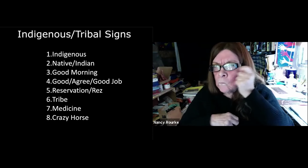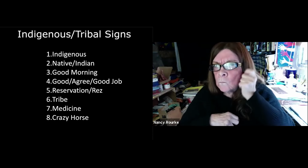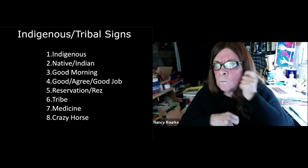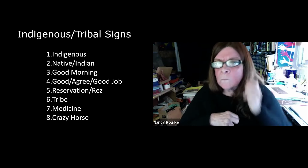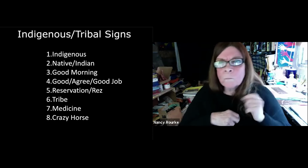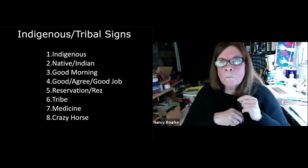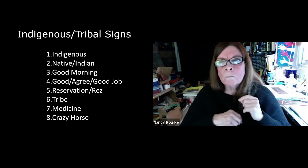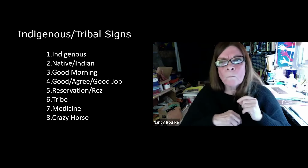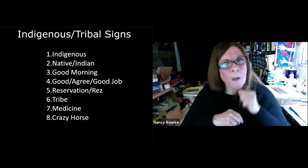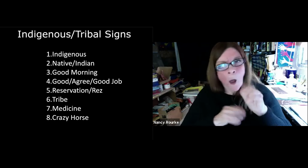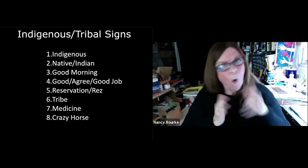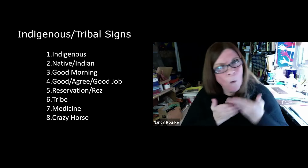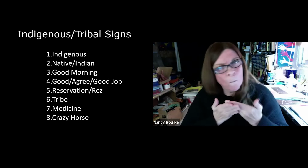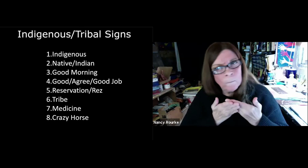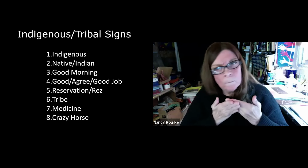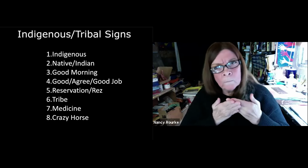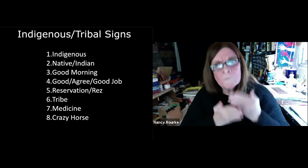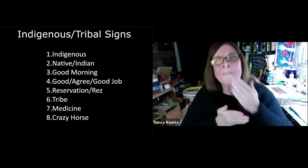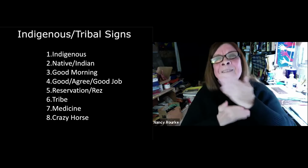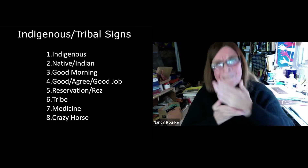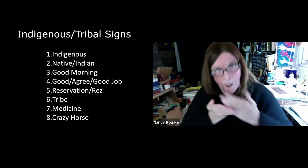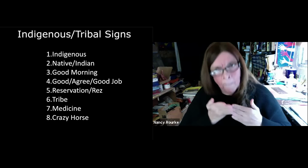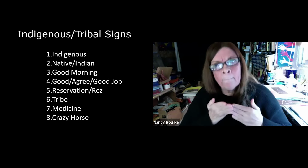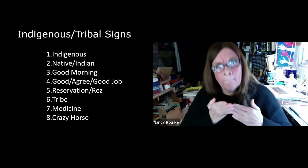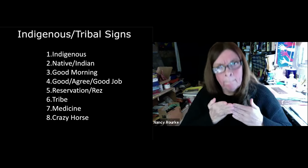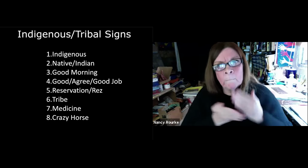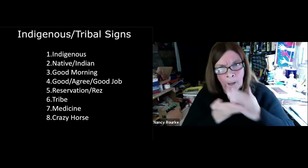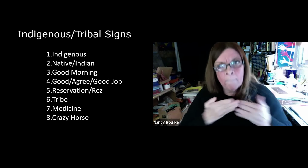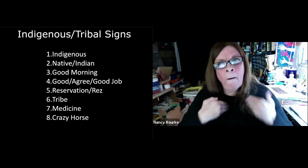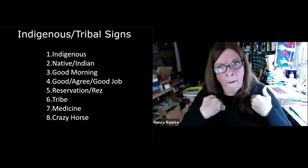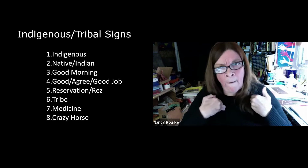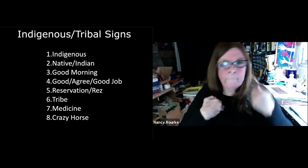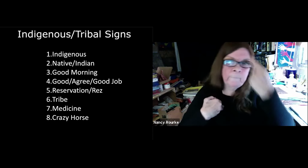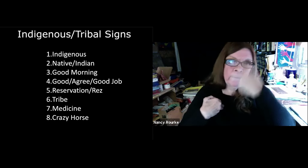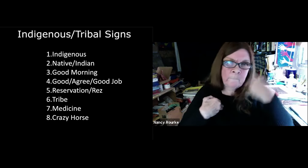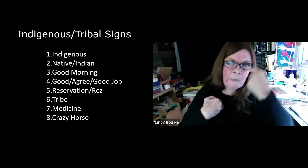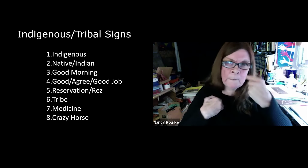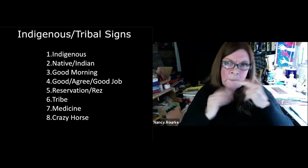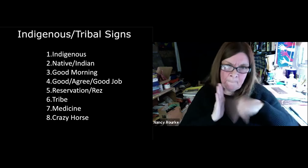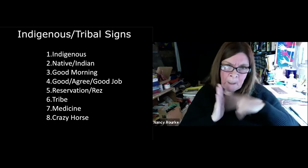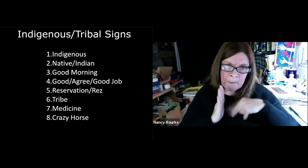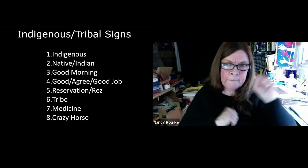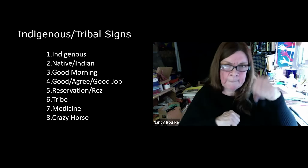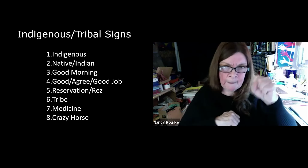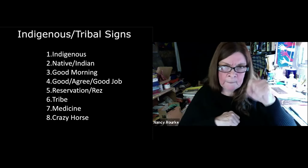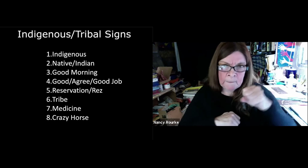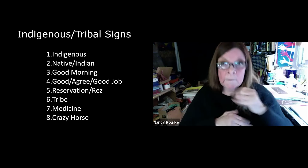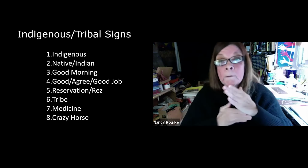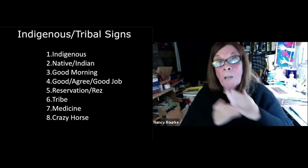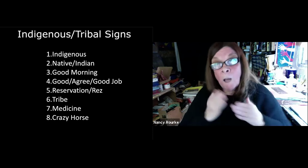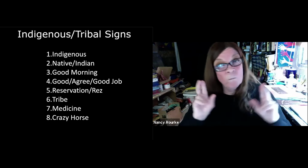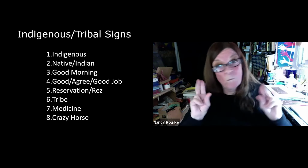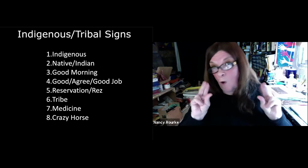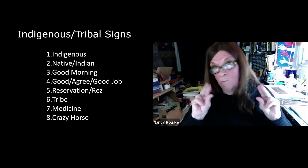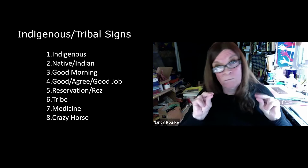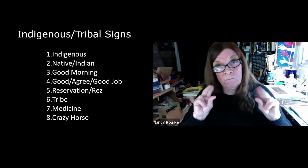forehead, sometimes on the lower chin, besides the jaws. And some